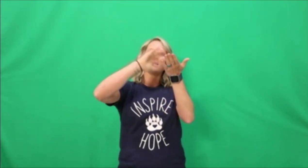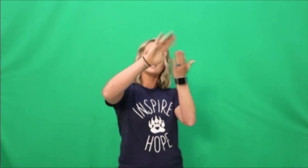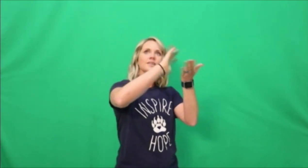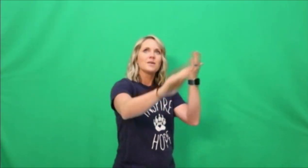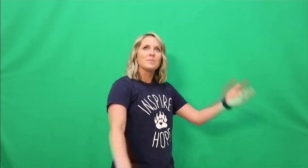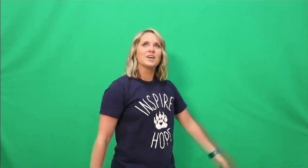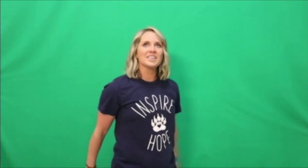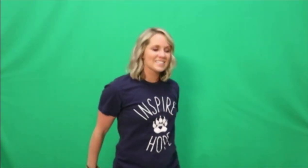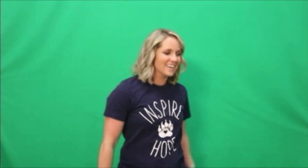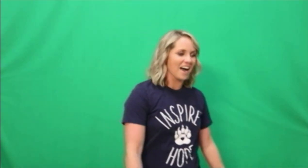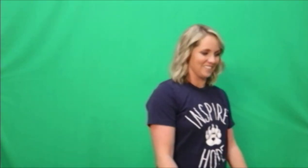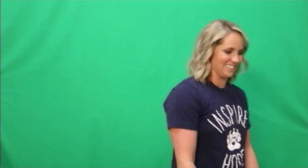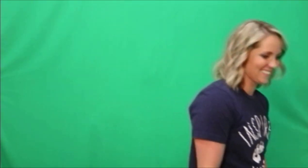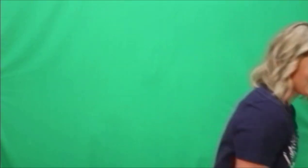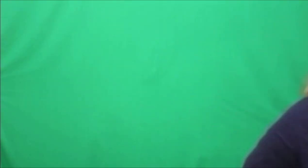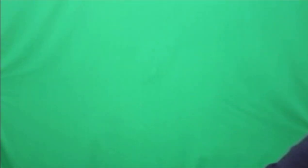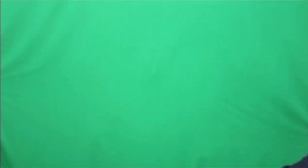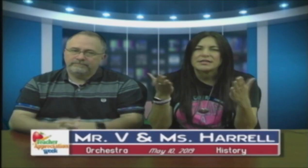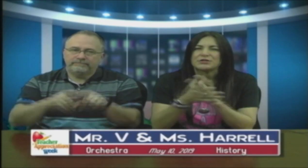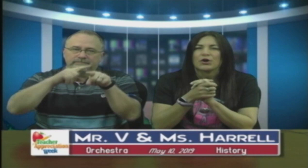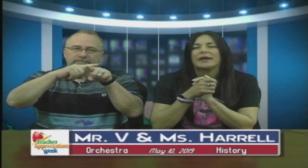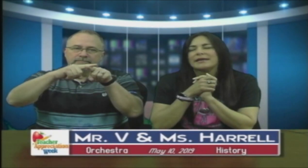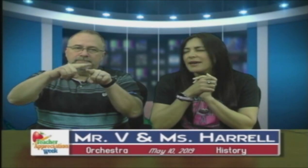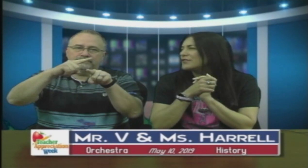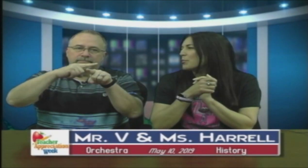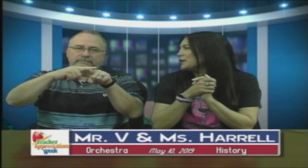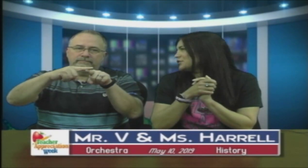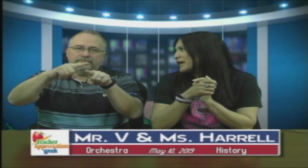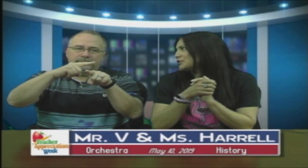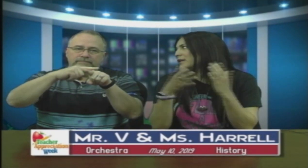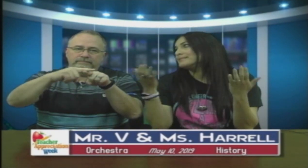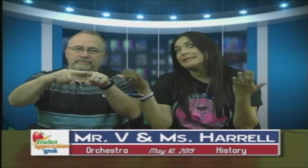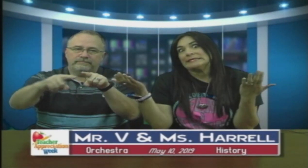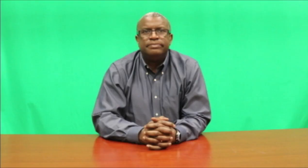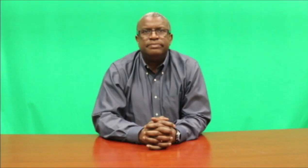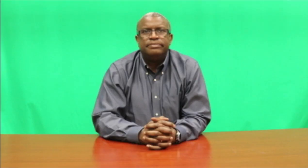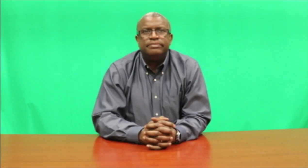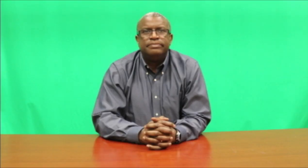Billion Billion dollars Your teacher, a gift of appreciation